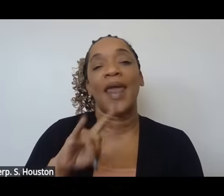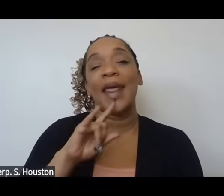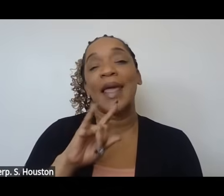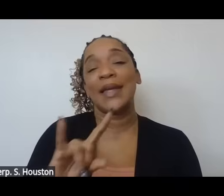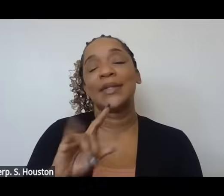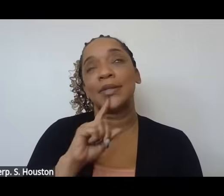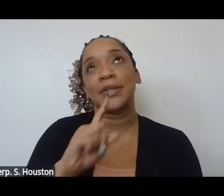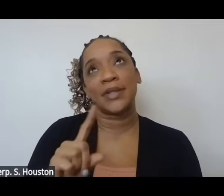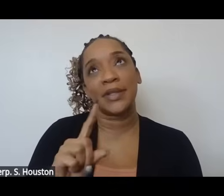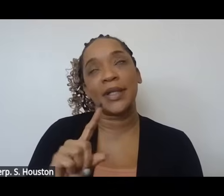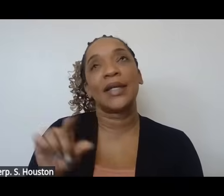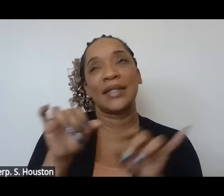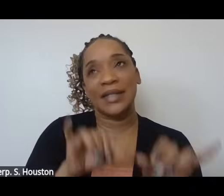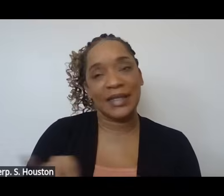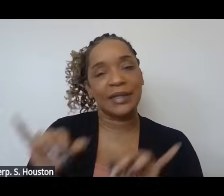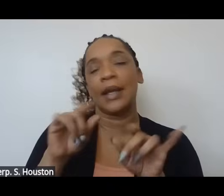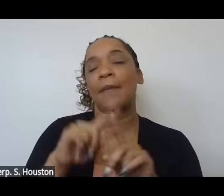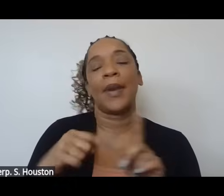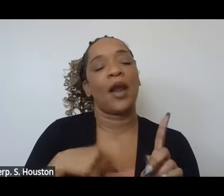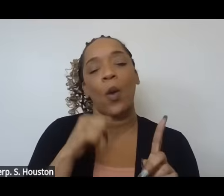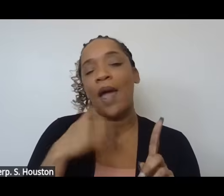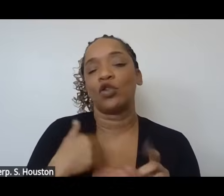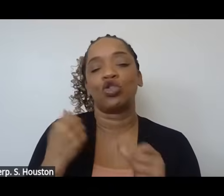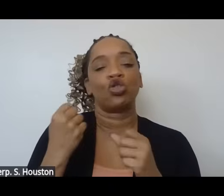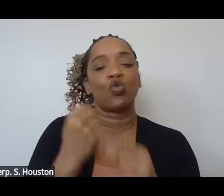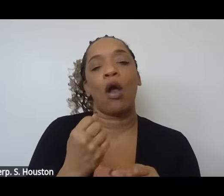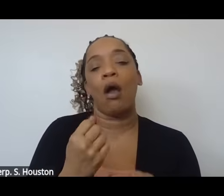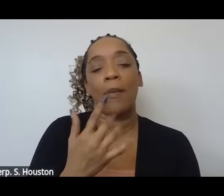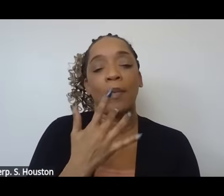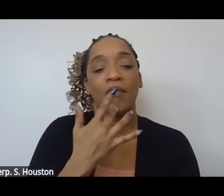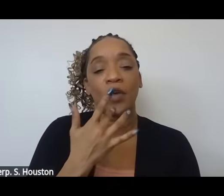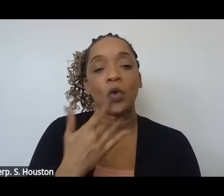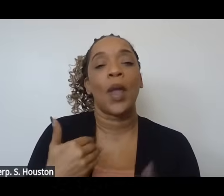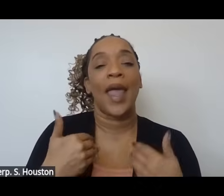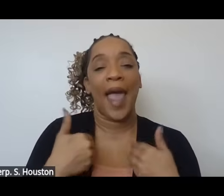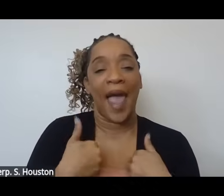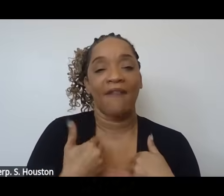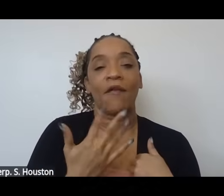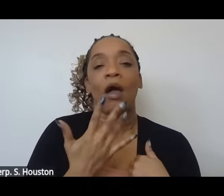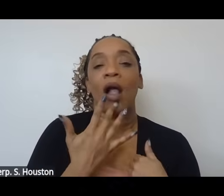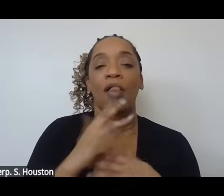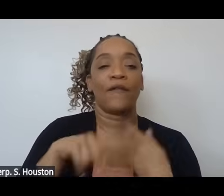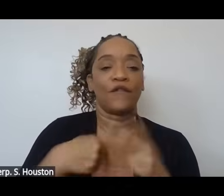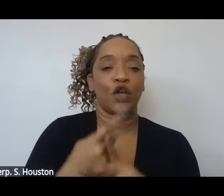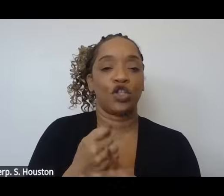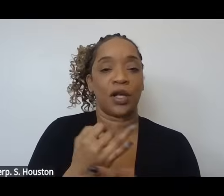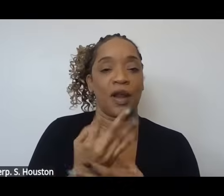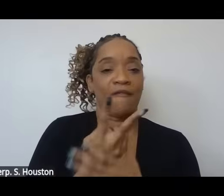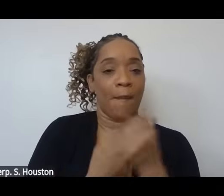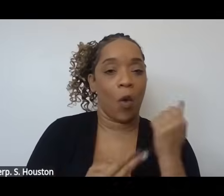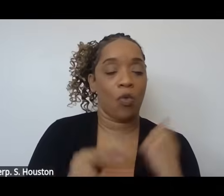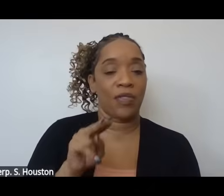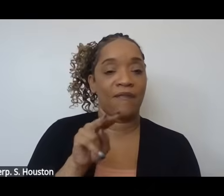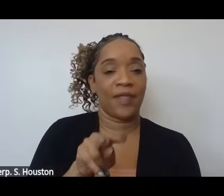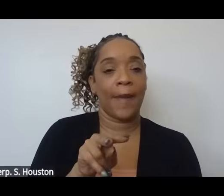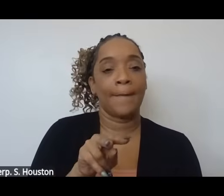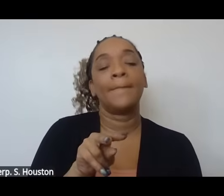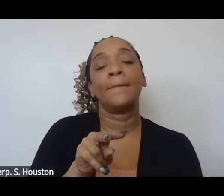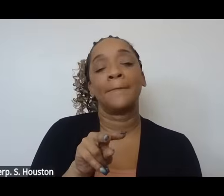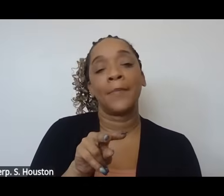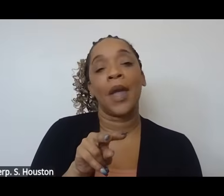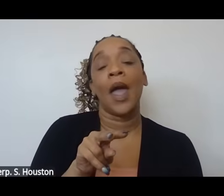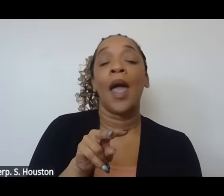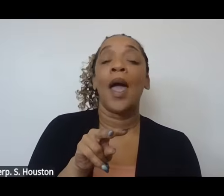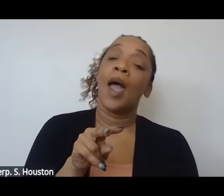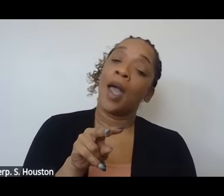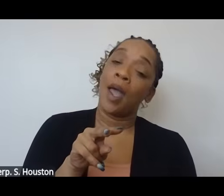preference. We do have a color version of both of them. I will say it's the color is